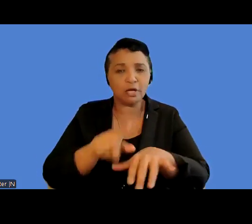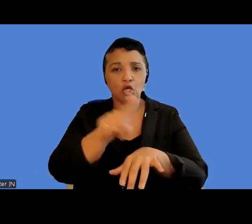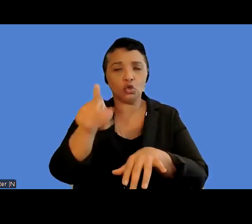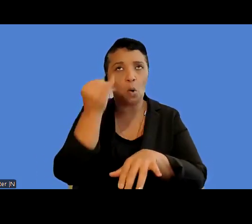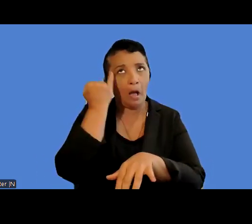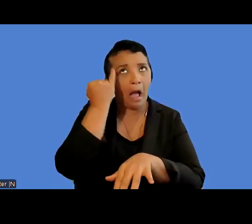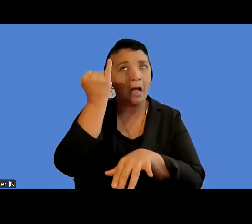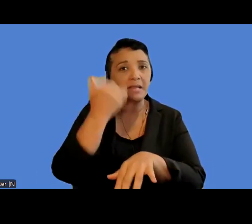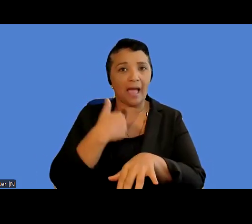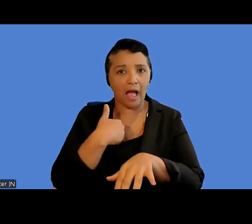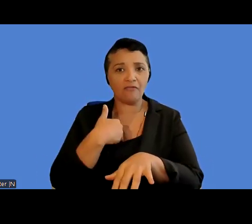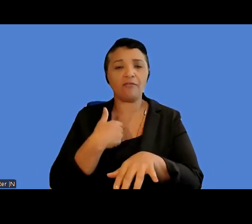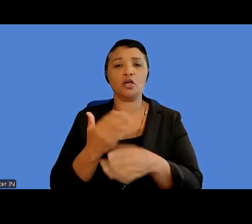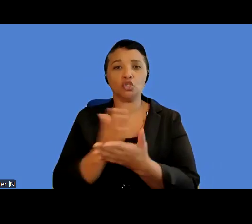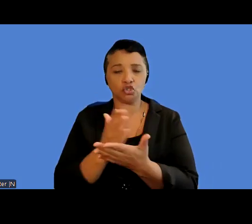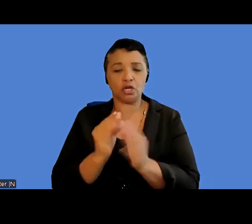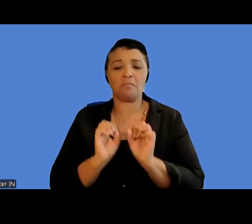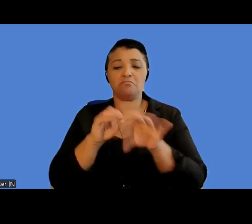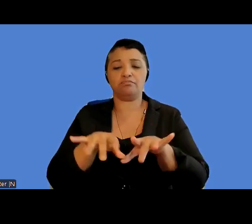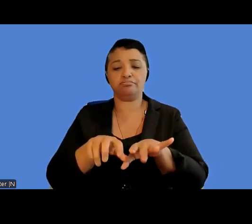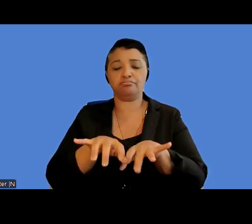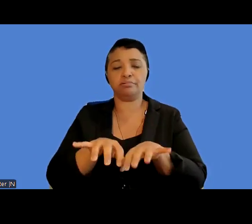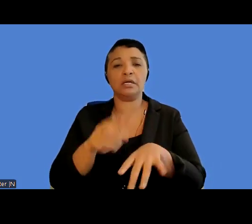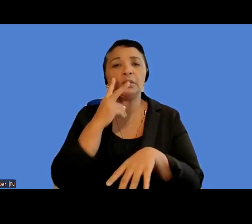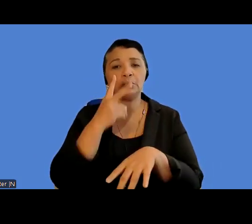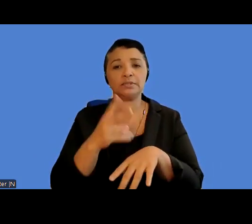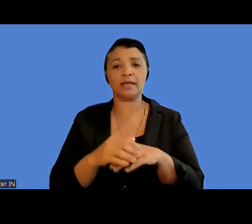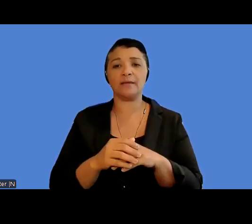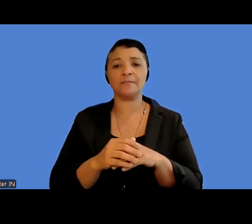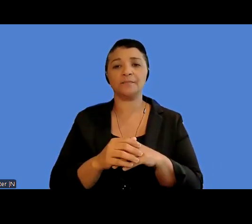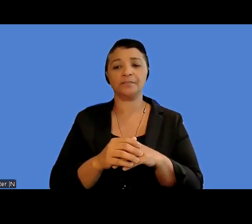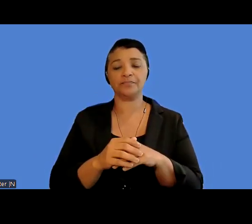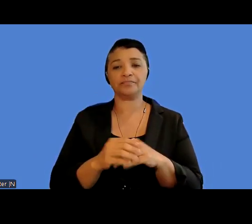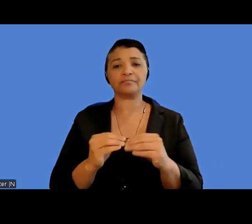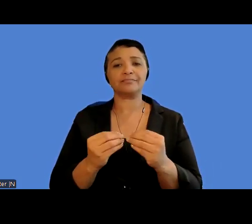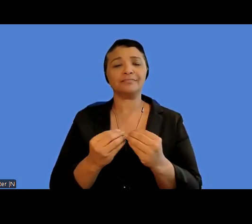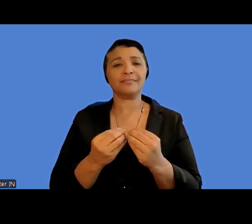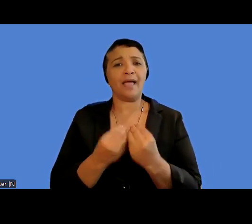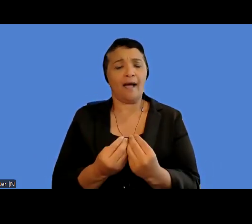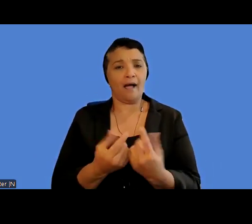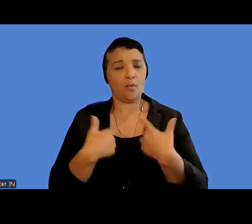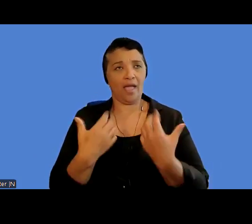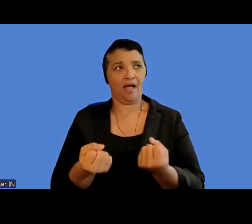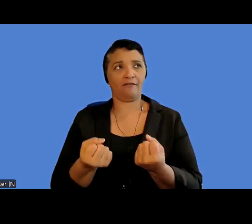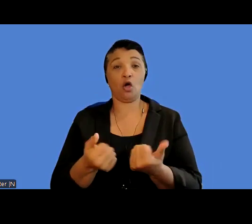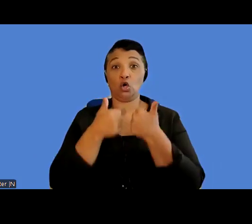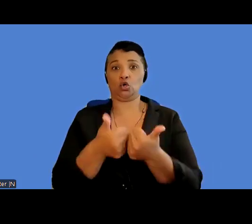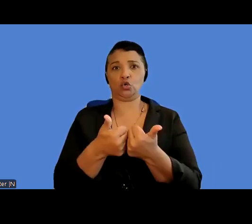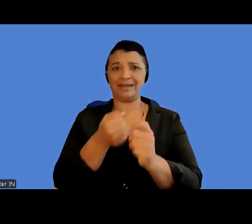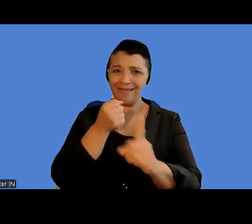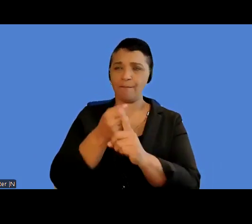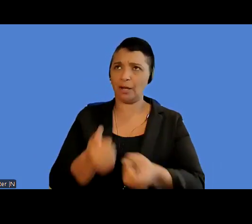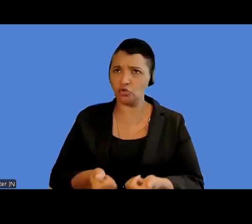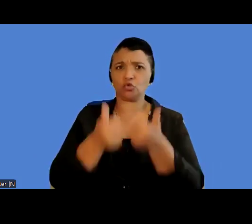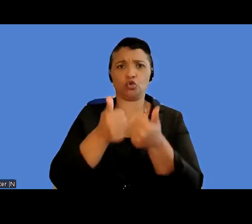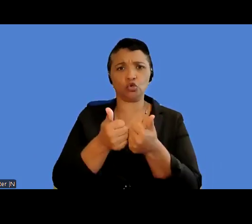about how we can maybe have like an impactful engagement of Indigenous persons